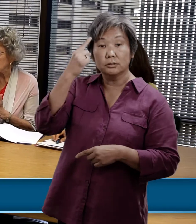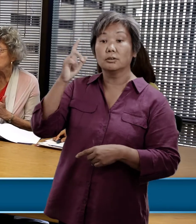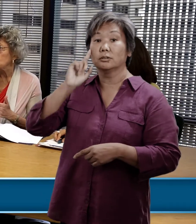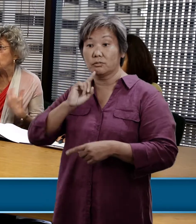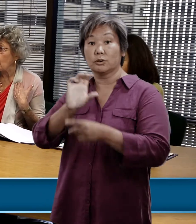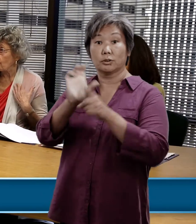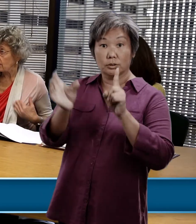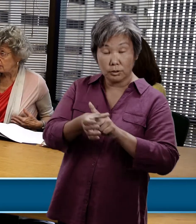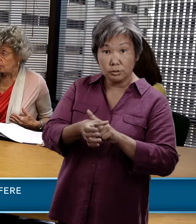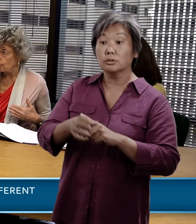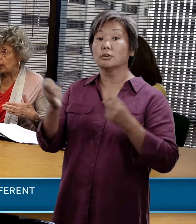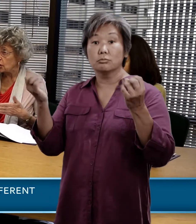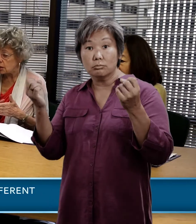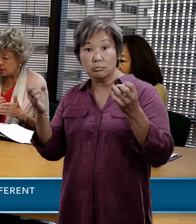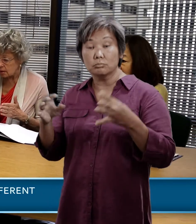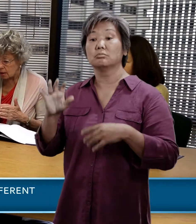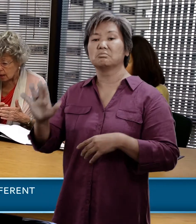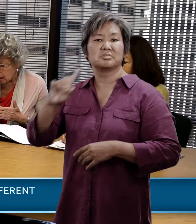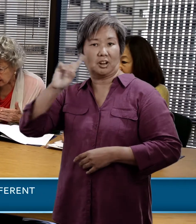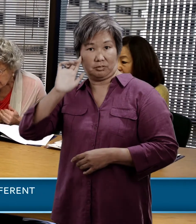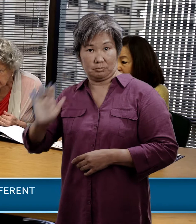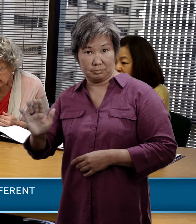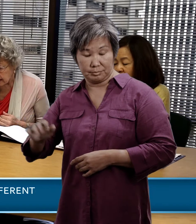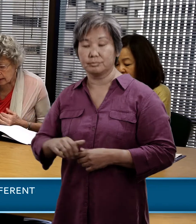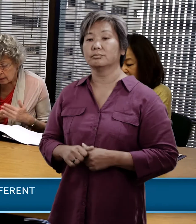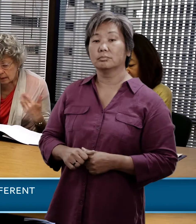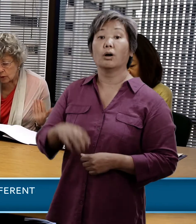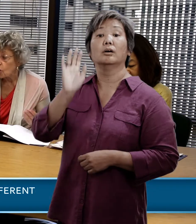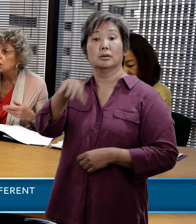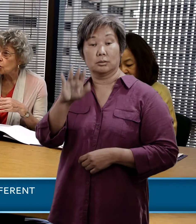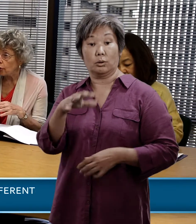The claims process is very different from a court trial.